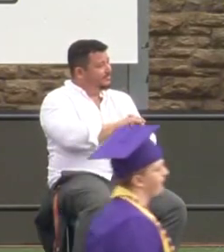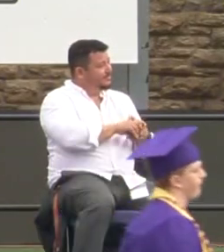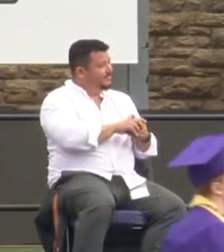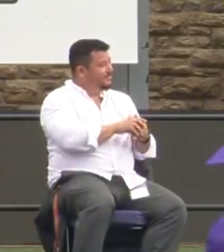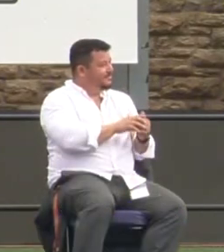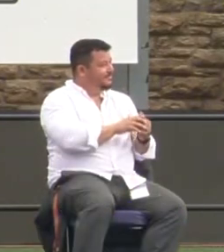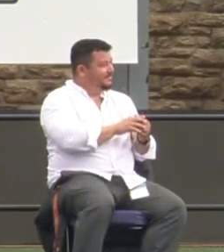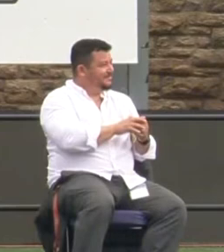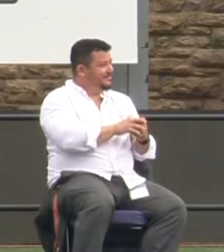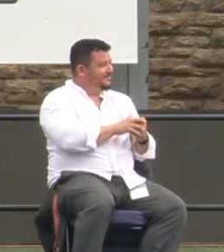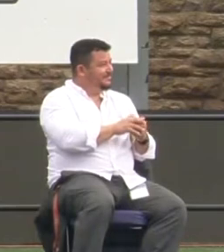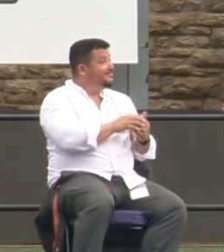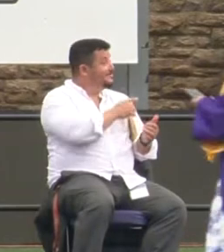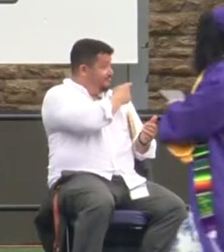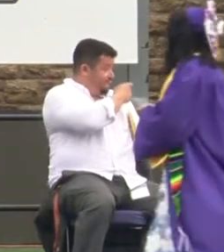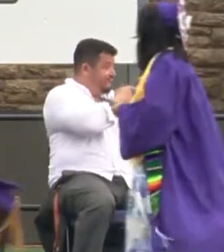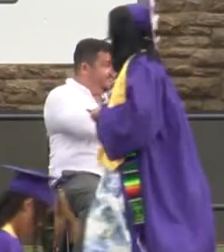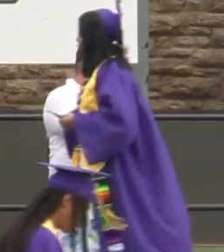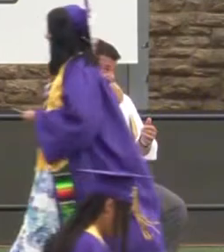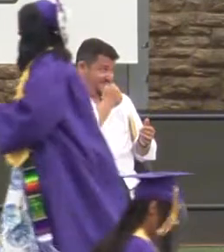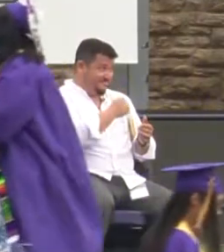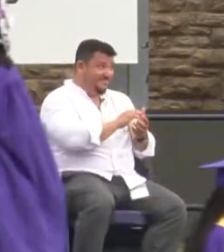Akira Chaya.